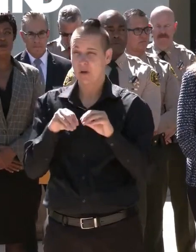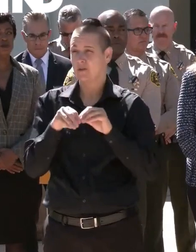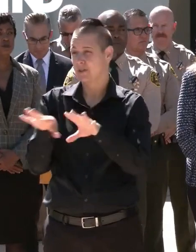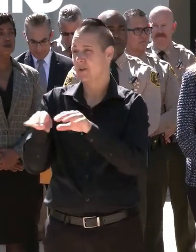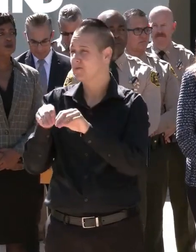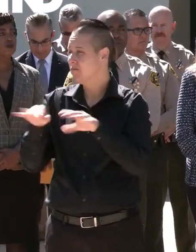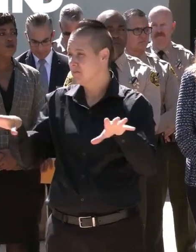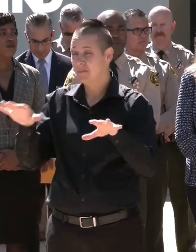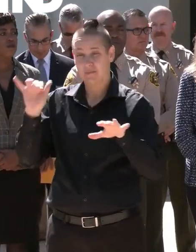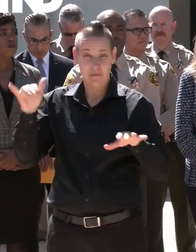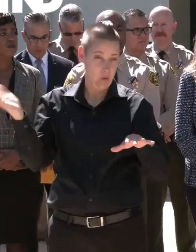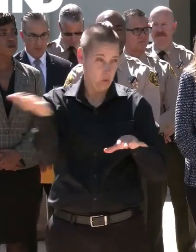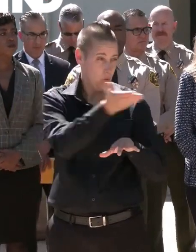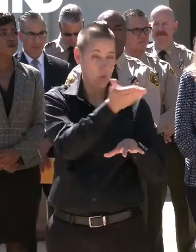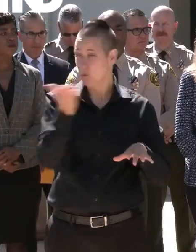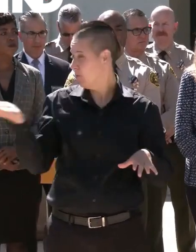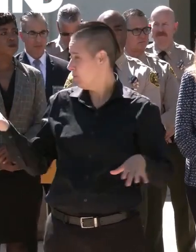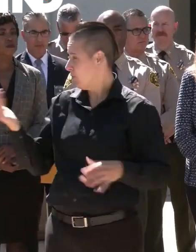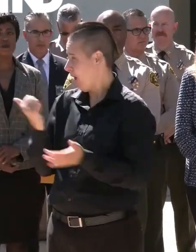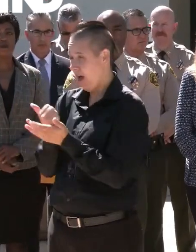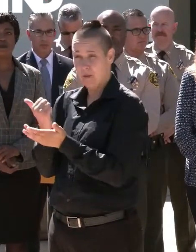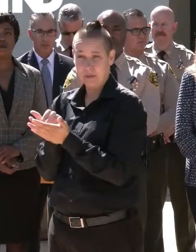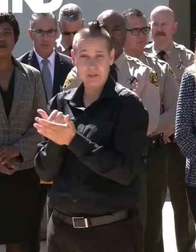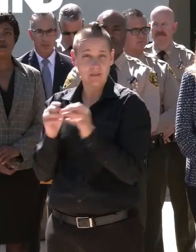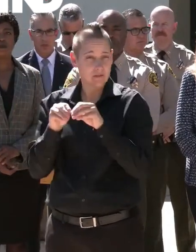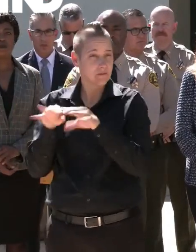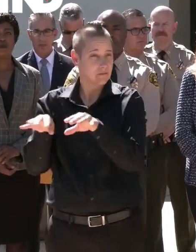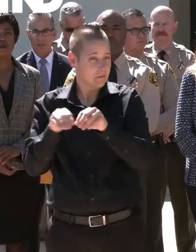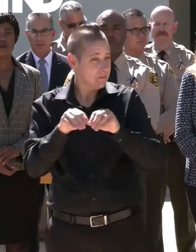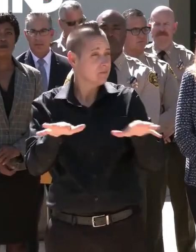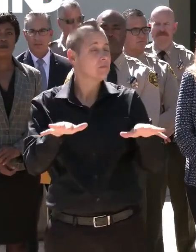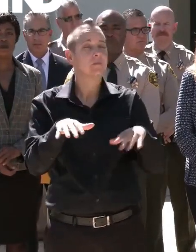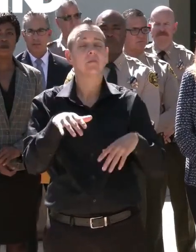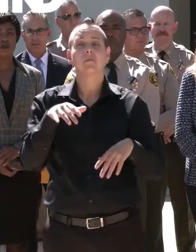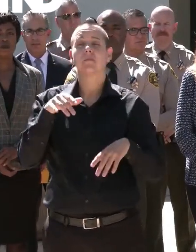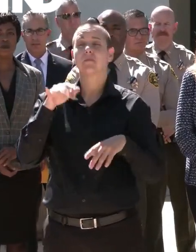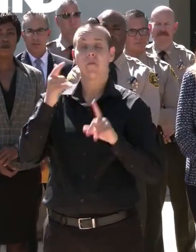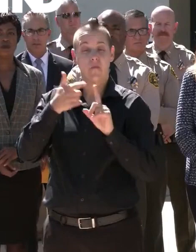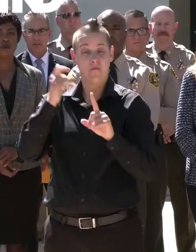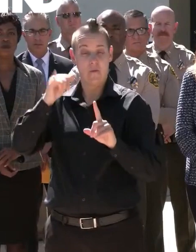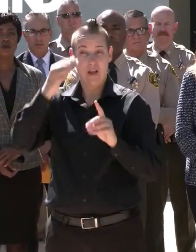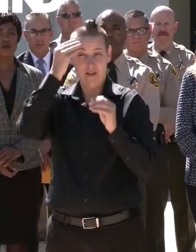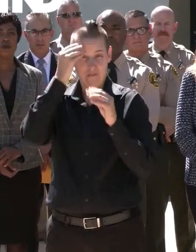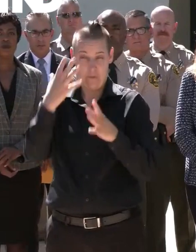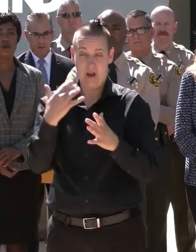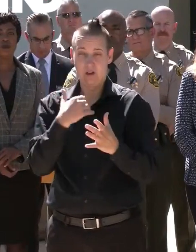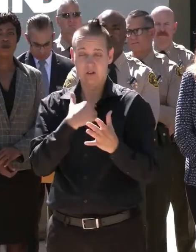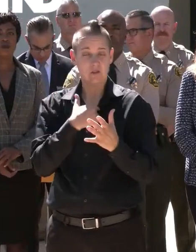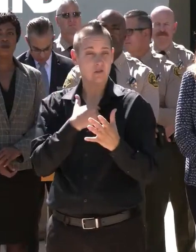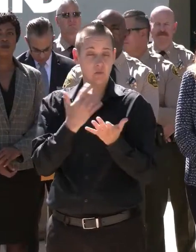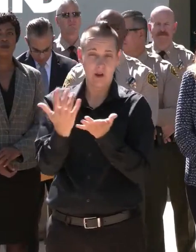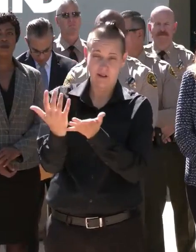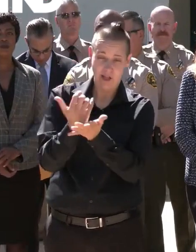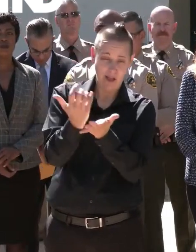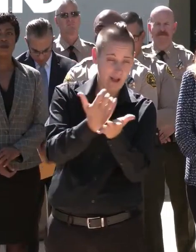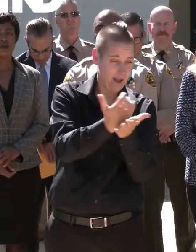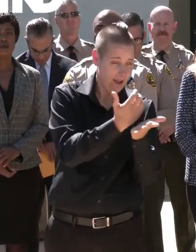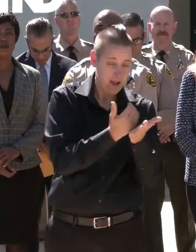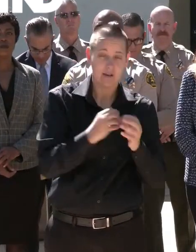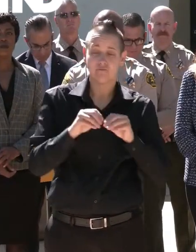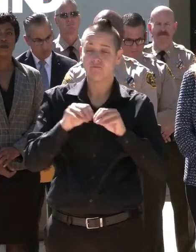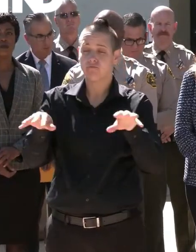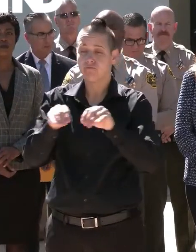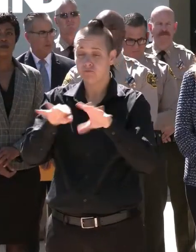out, that all of you were helping us put out. And based on the information that we were collectively putting